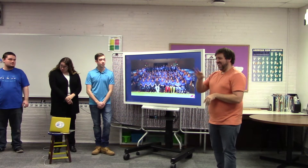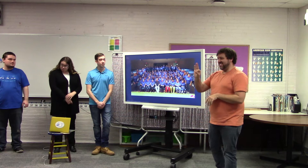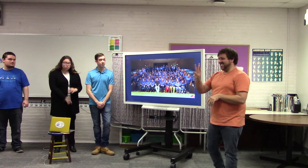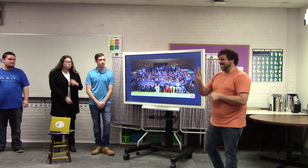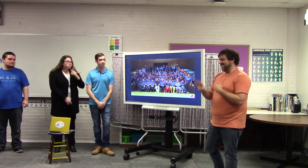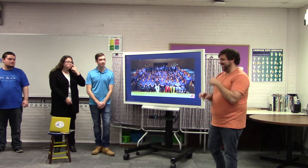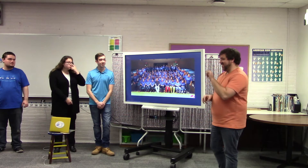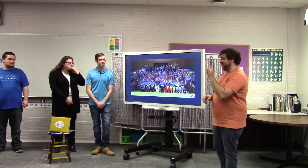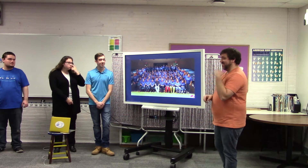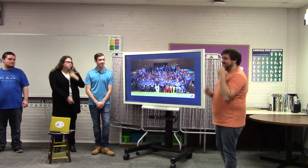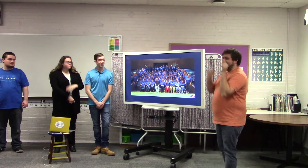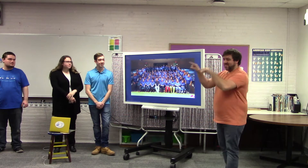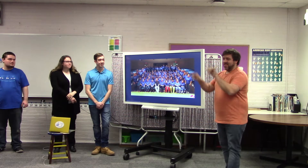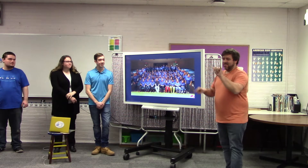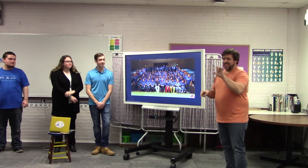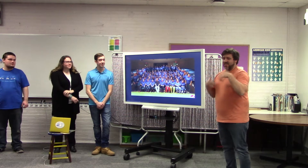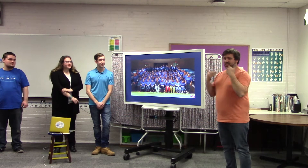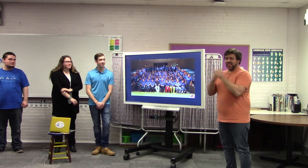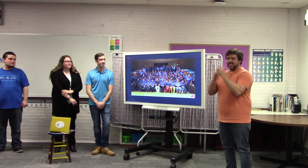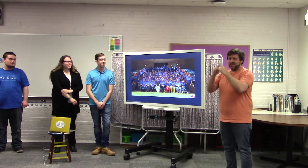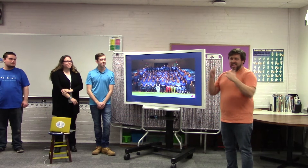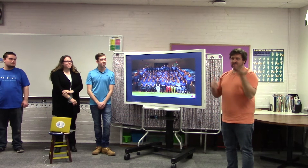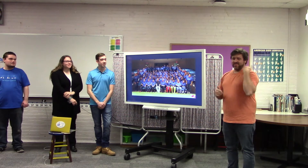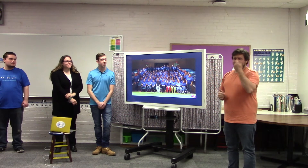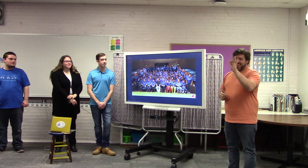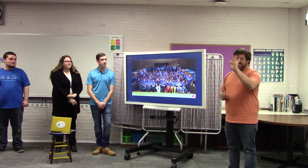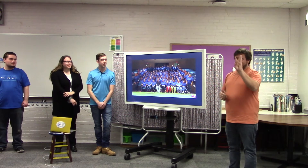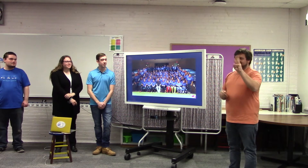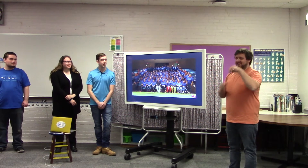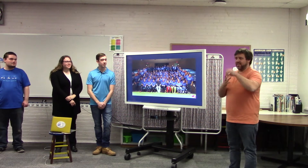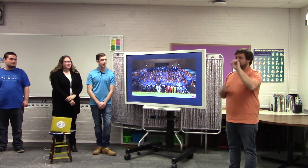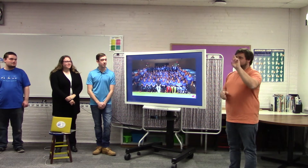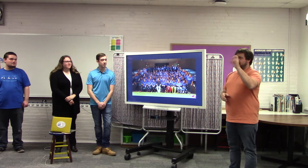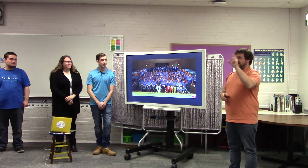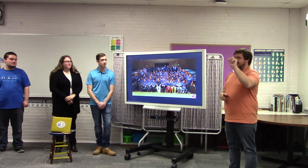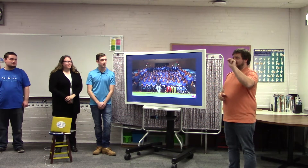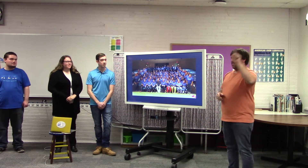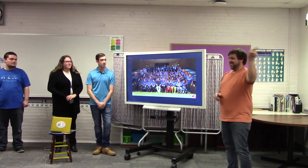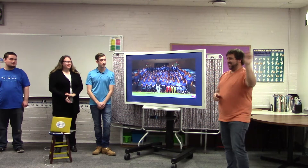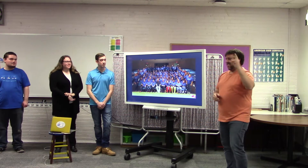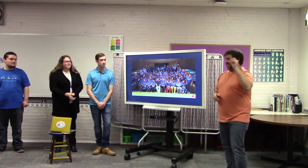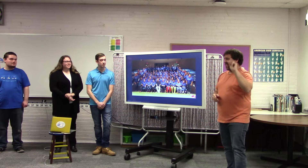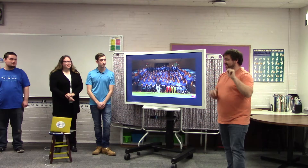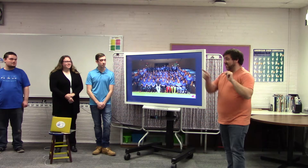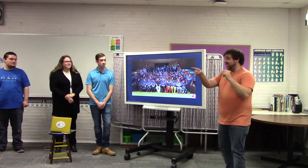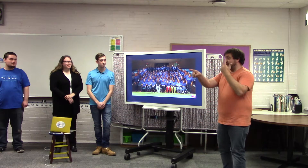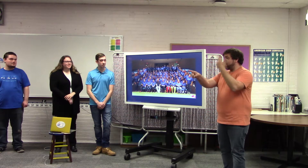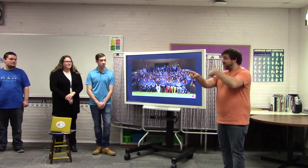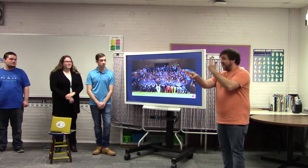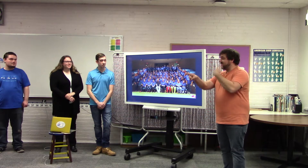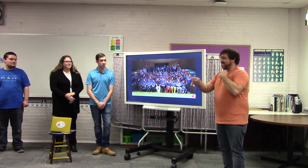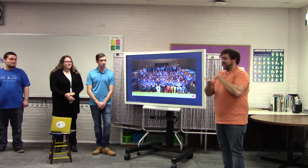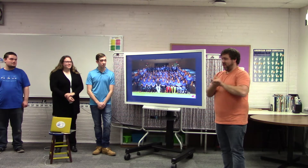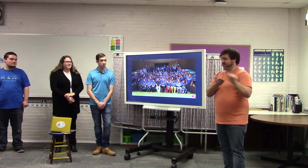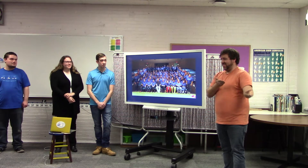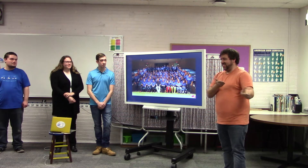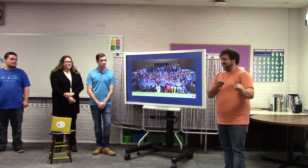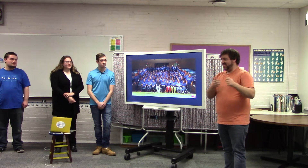1974. I did 96, 76. Yes, 1996. I did the same kind of thing. It was